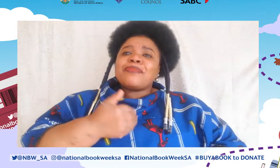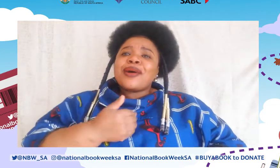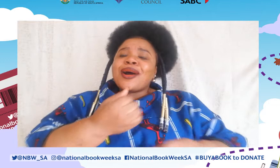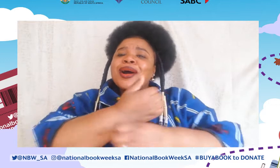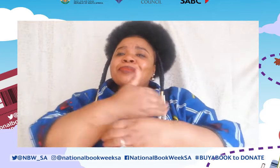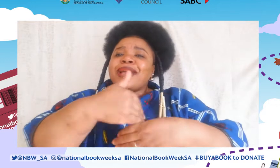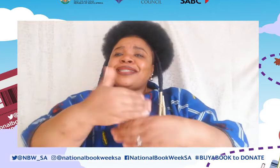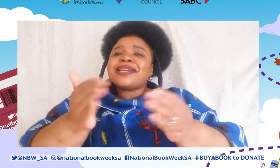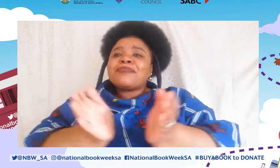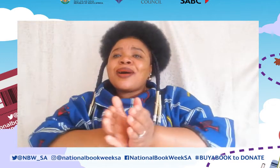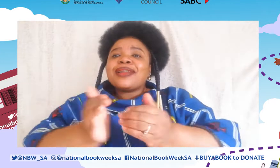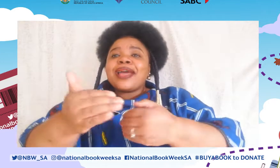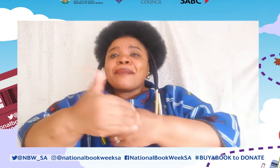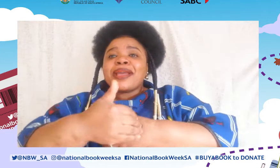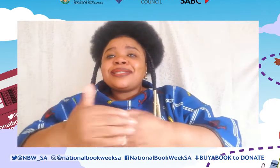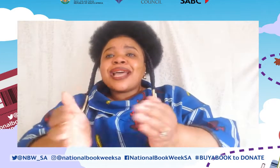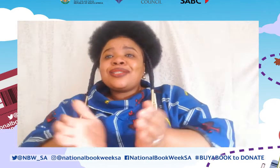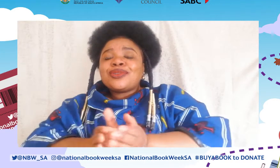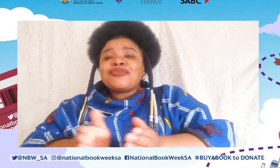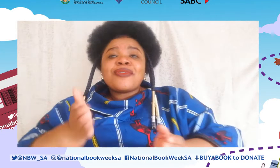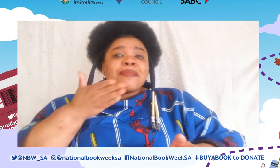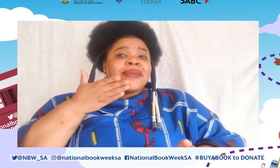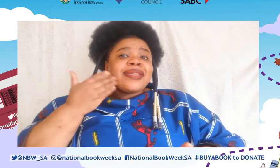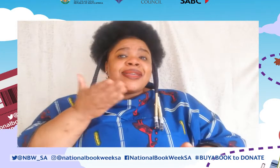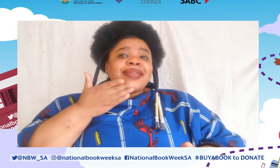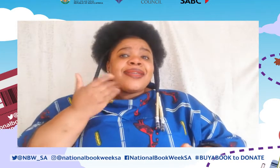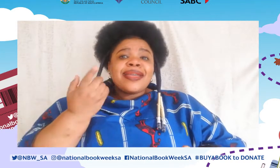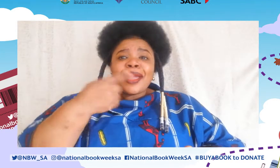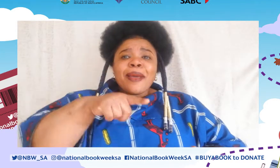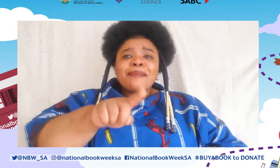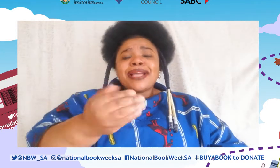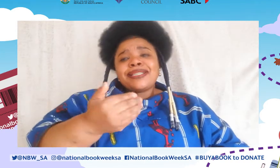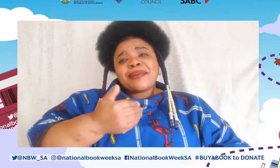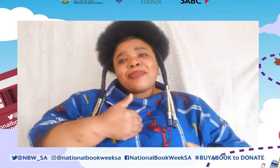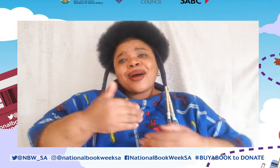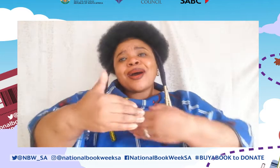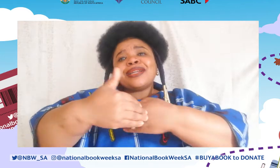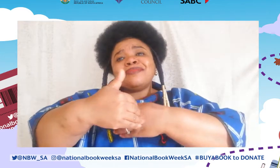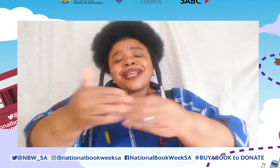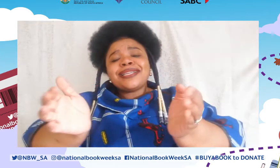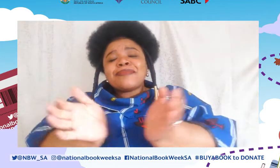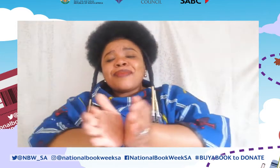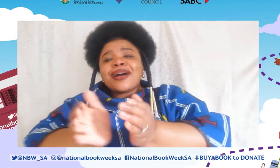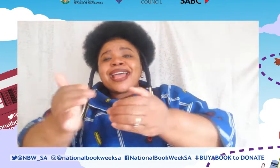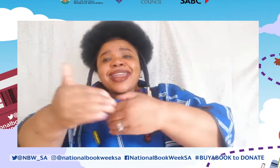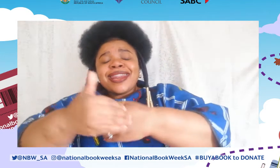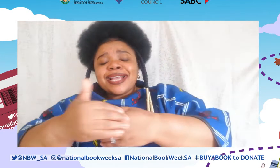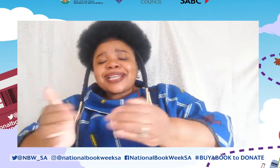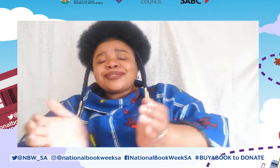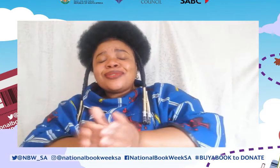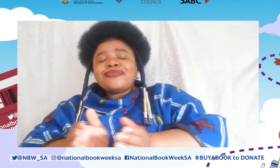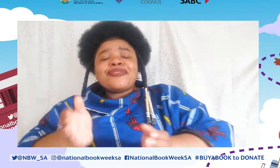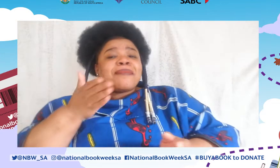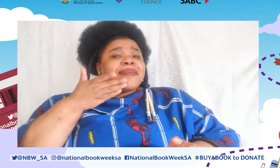Magic pot, make nice soup for me. Magic pot,